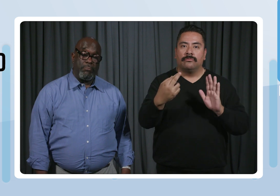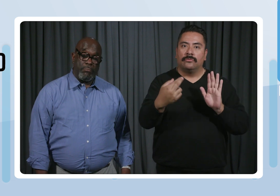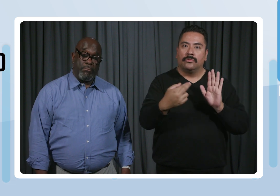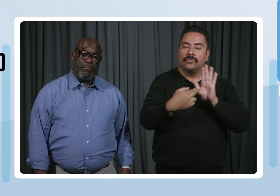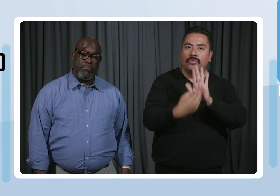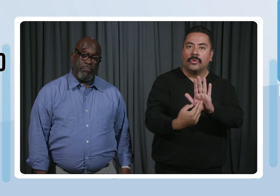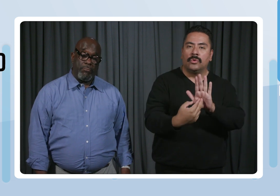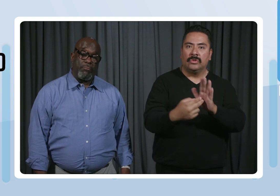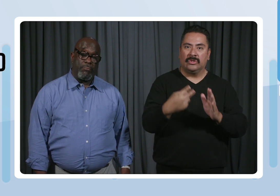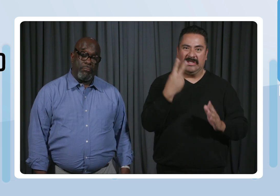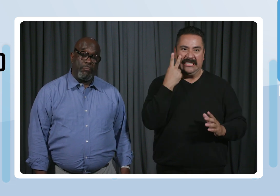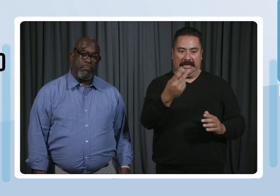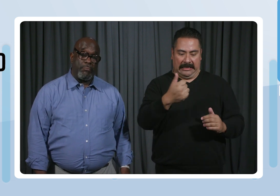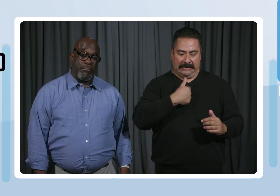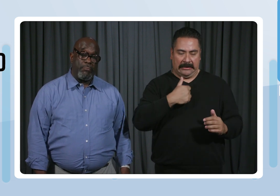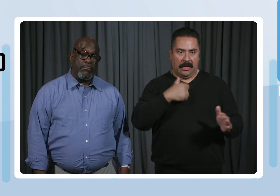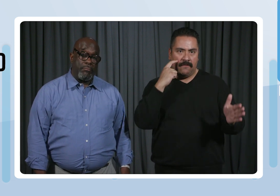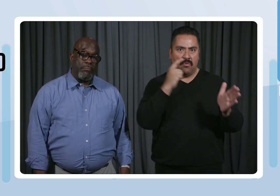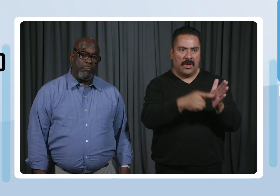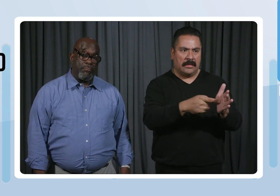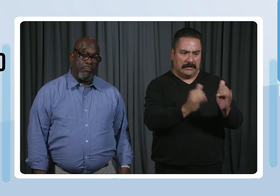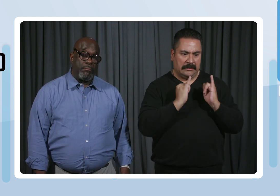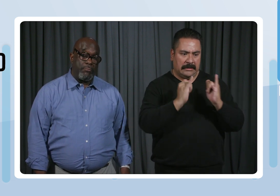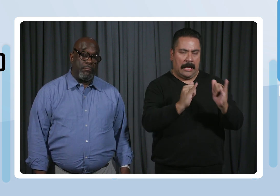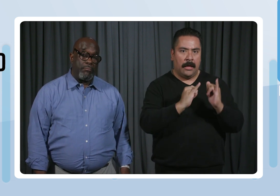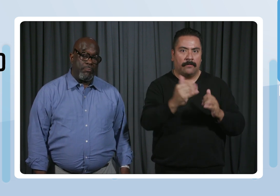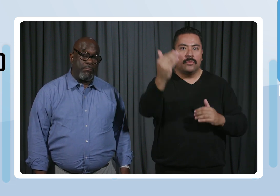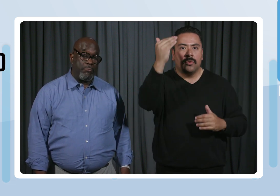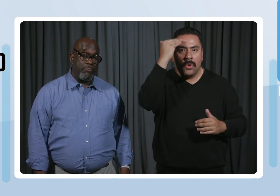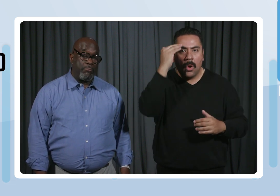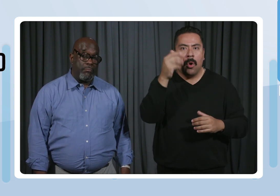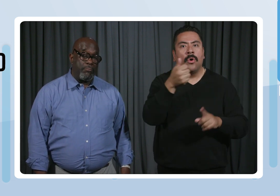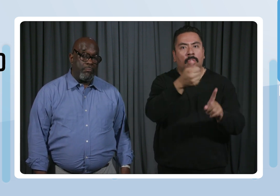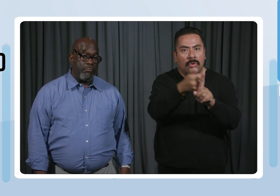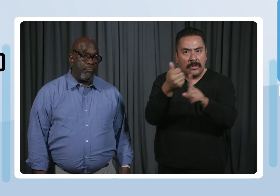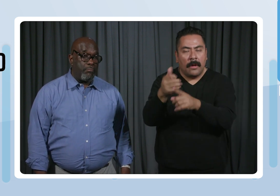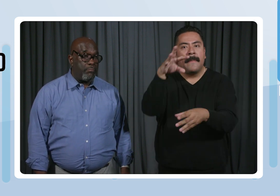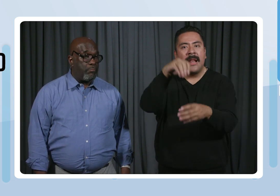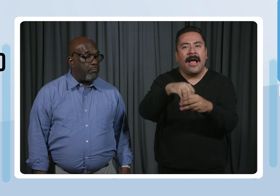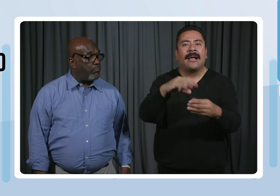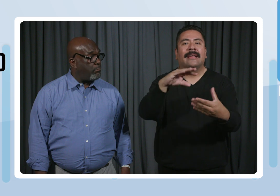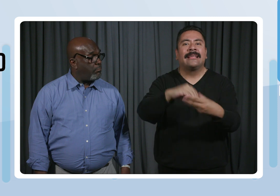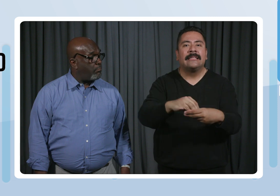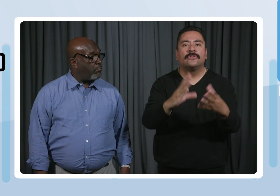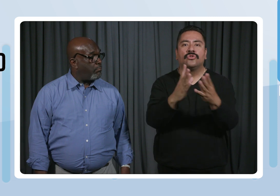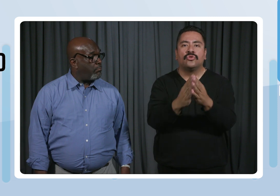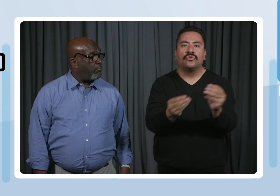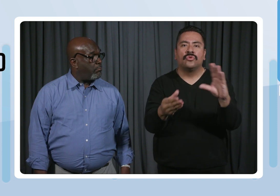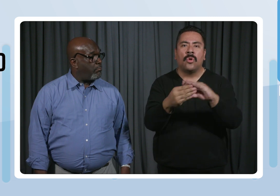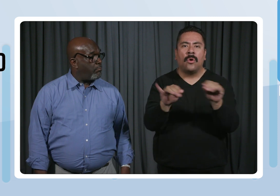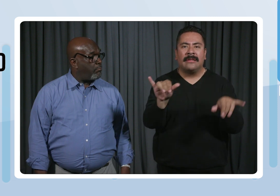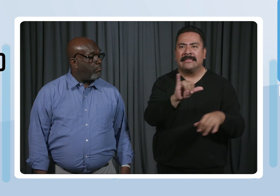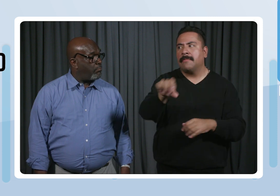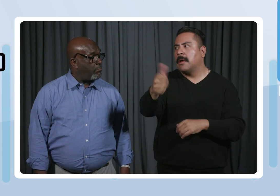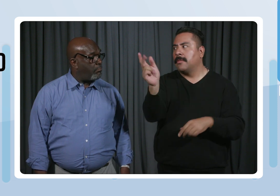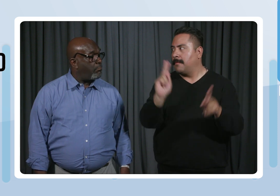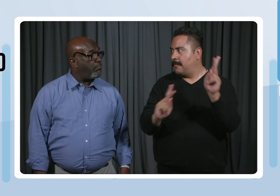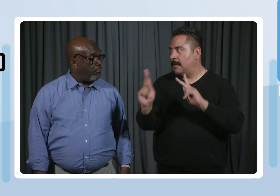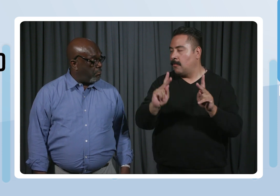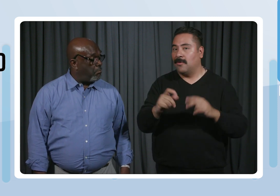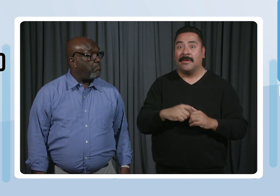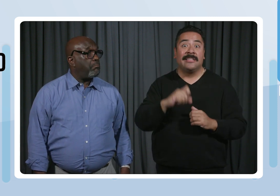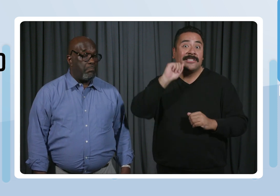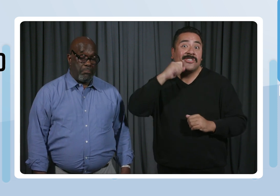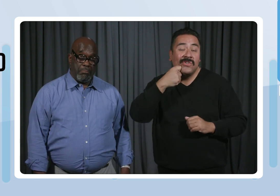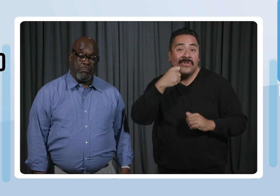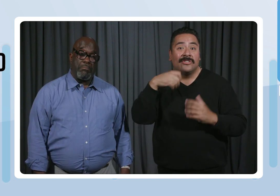at yourself, to know that you belong in a story just as much as anybody else. And it was cool to hang